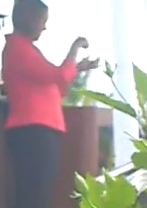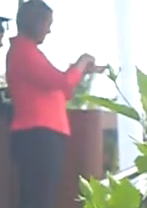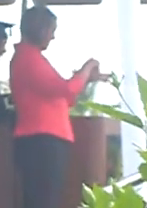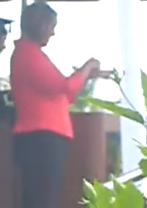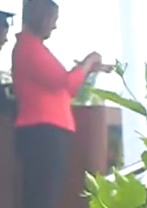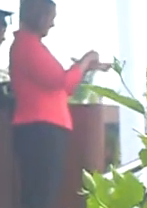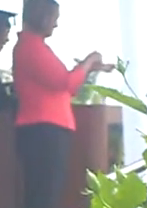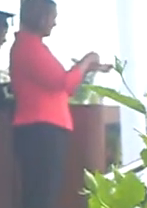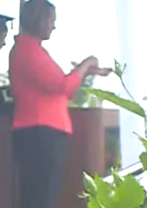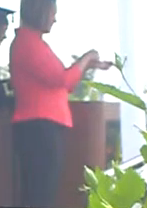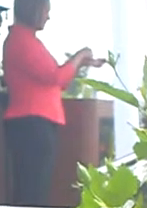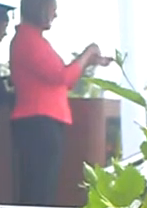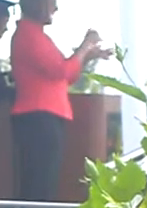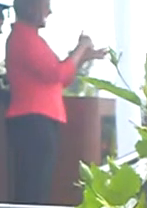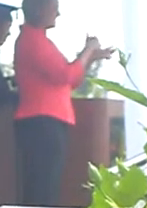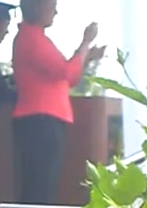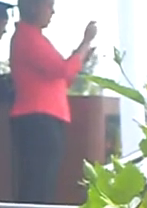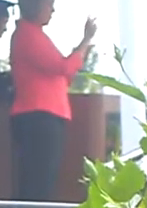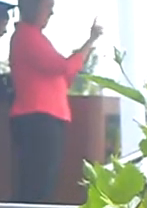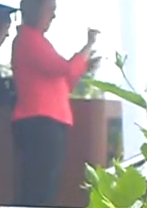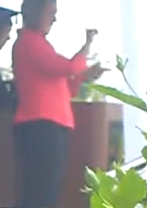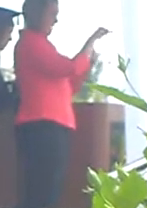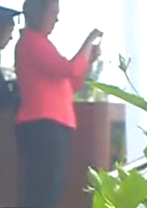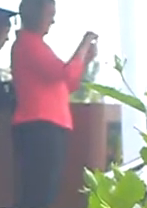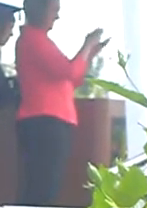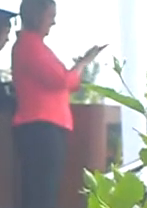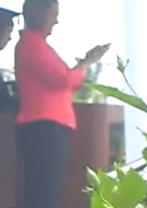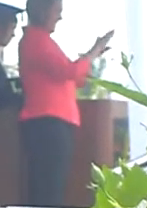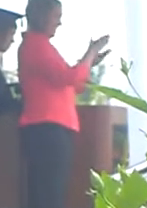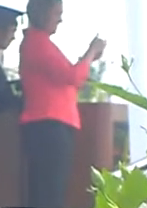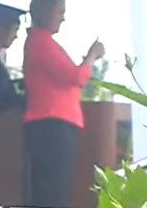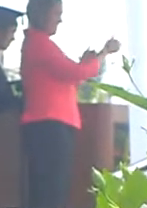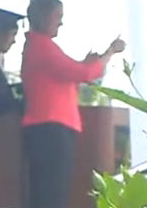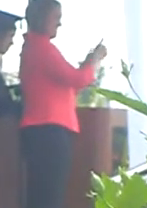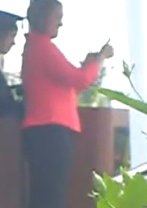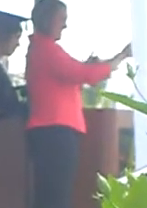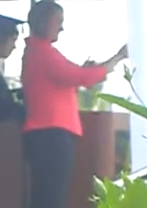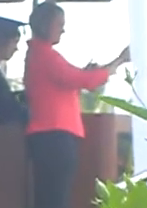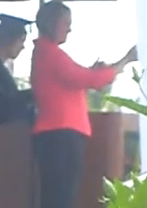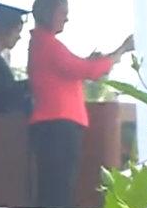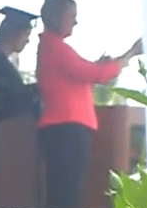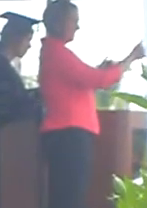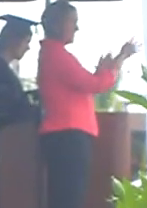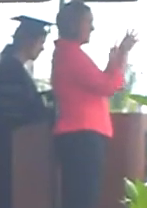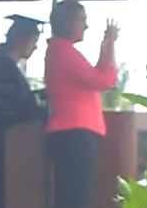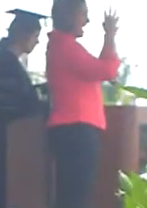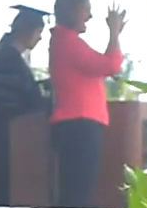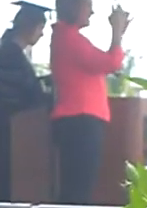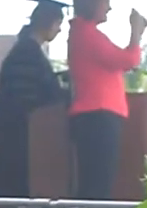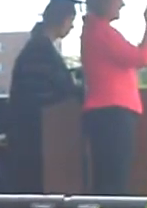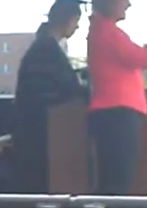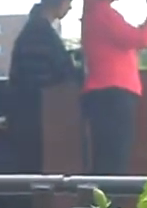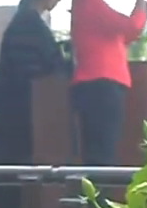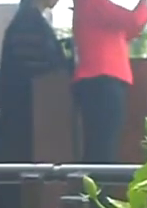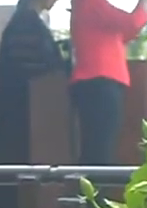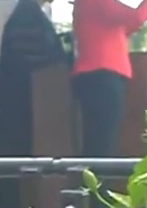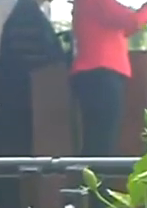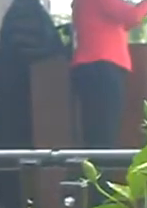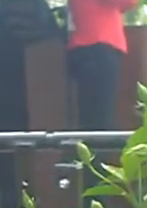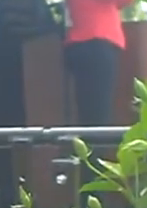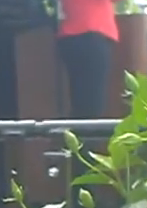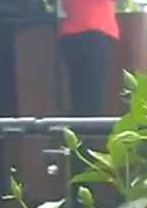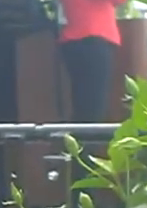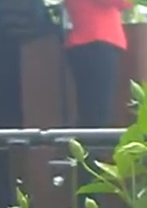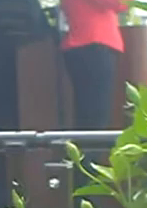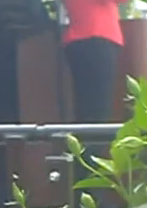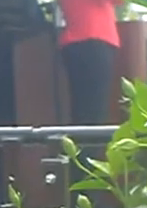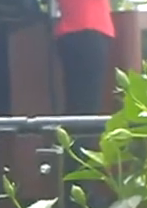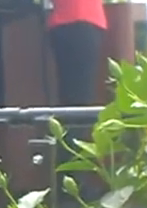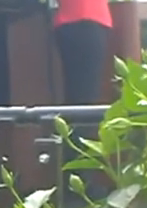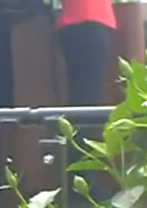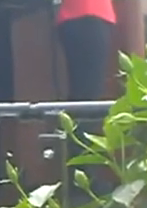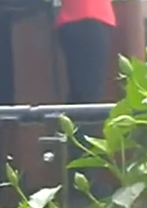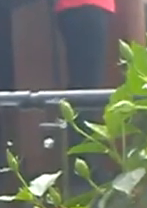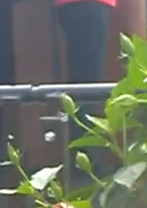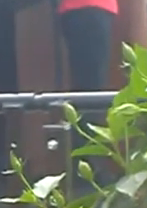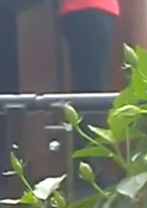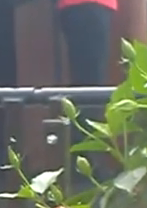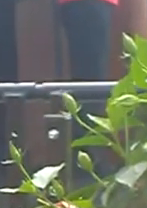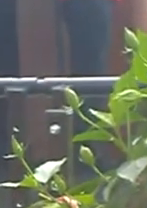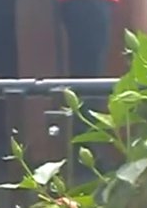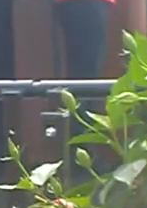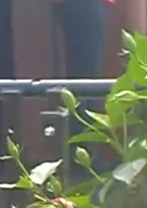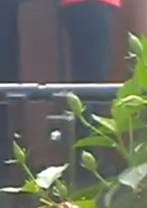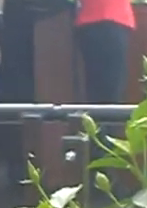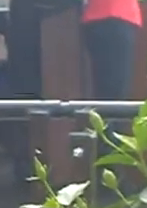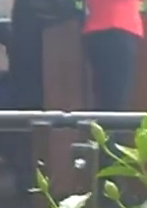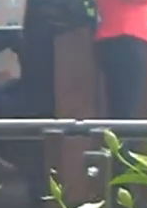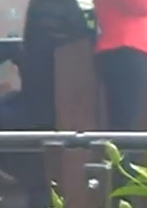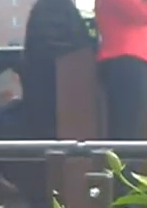It is okay immediately after college to have love affairs with workplaces. Sometimes it works out. And sometimes your other job catches you working as a